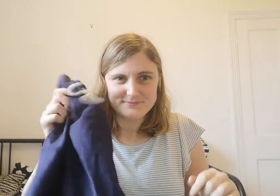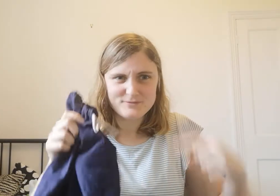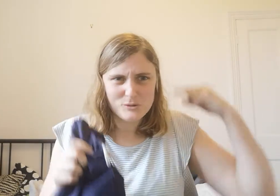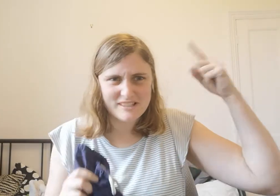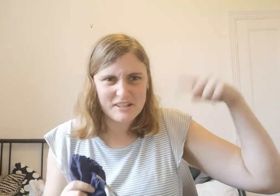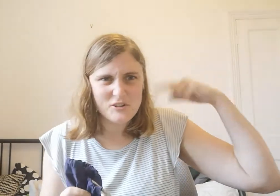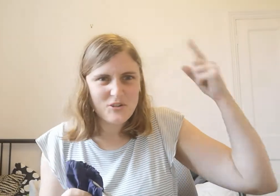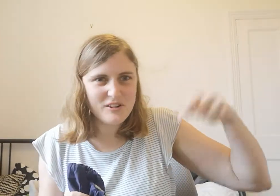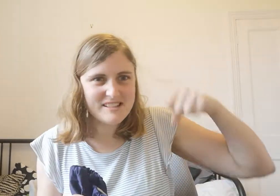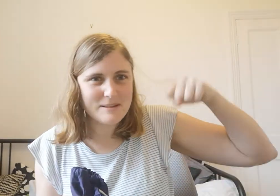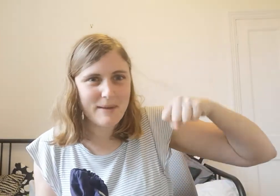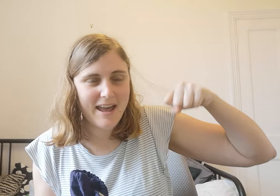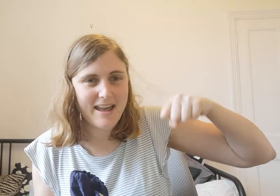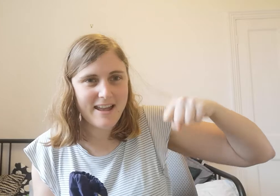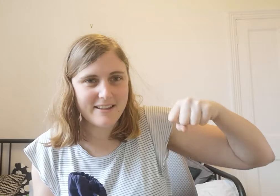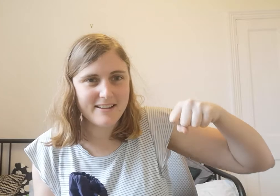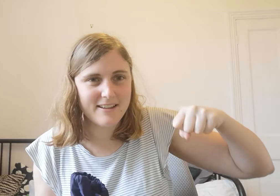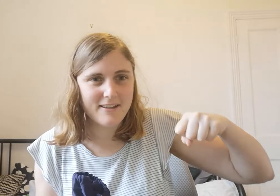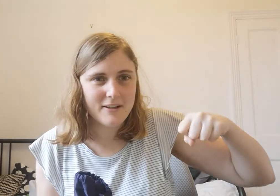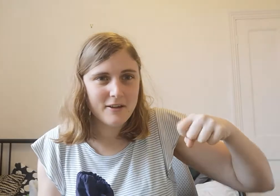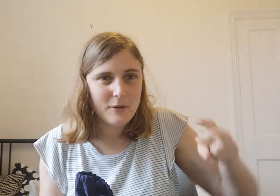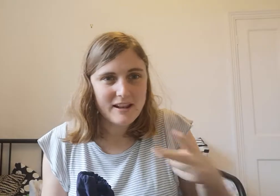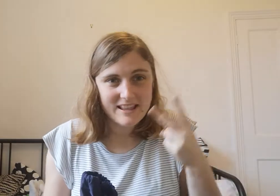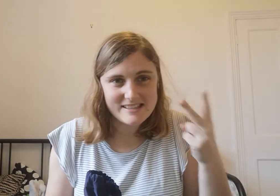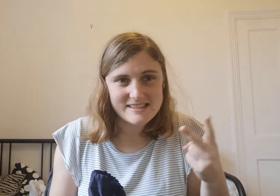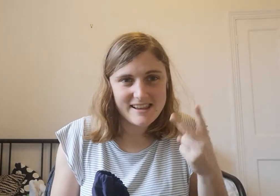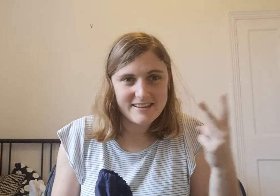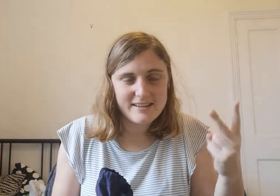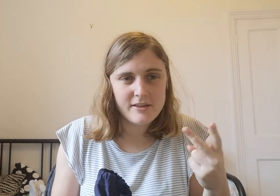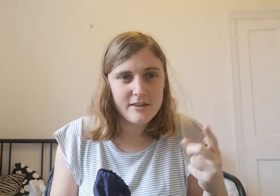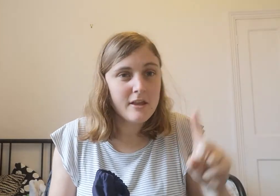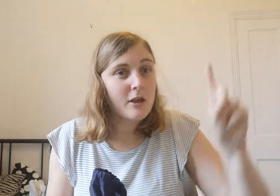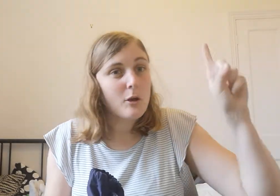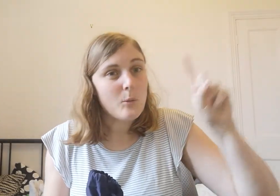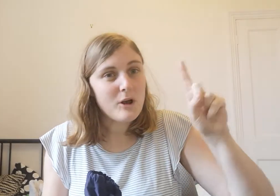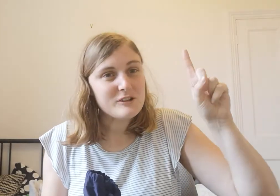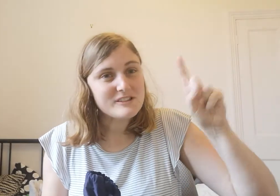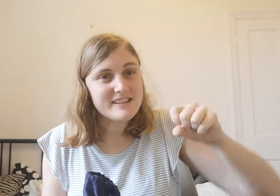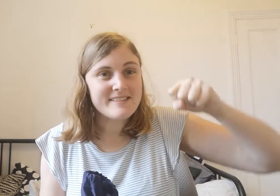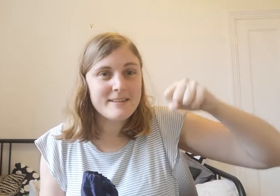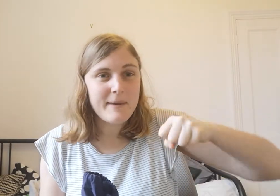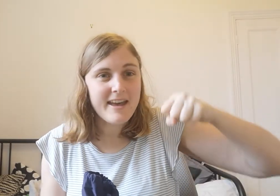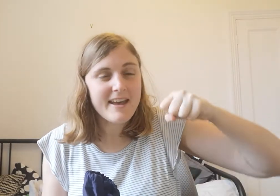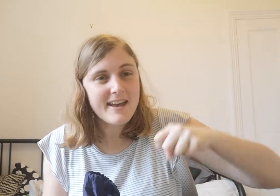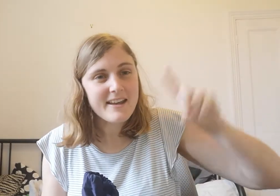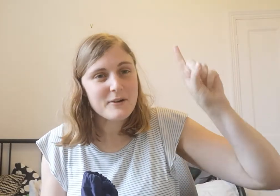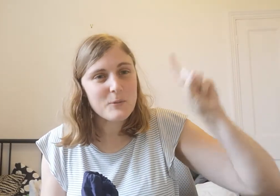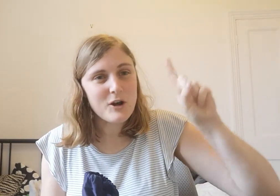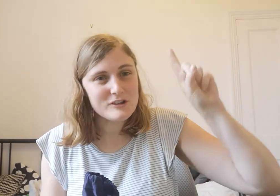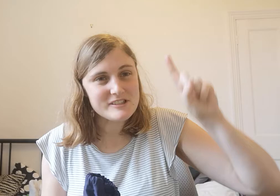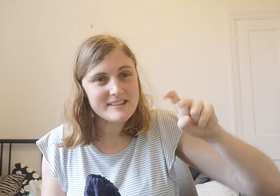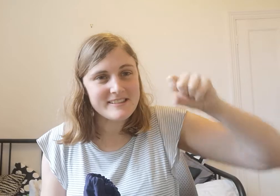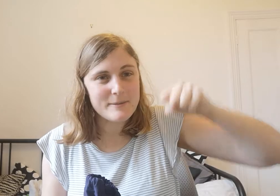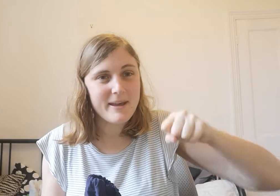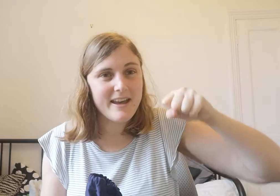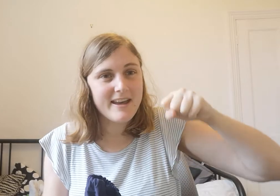Oh, it's a noisy bag. Let's sing. What's in the bag? What's in the